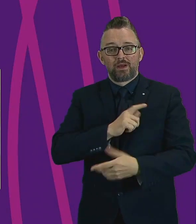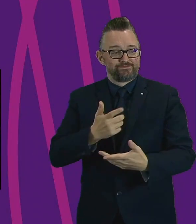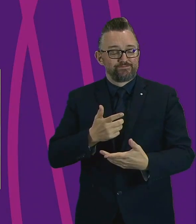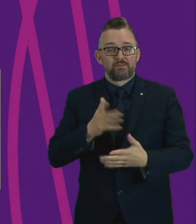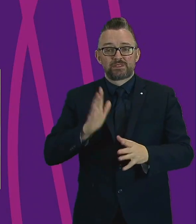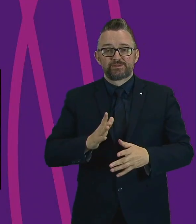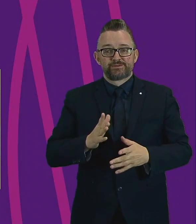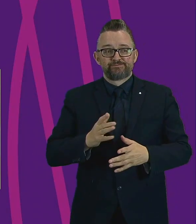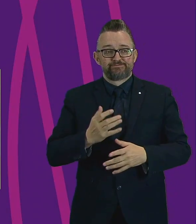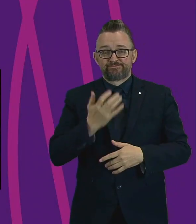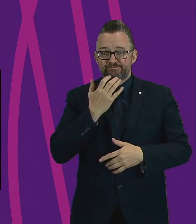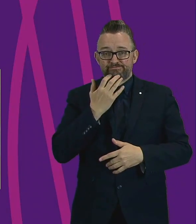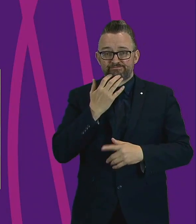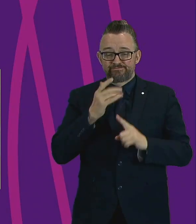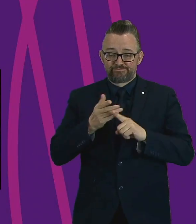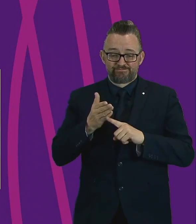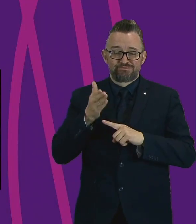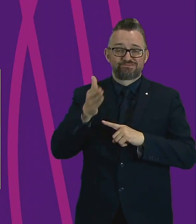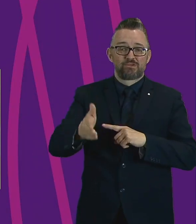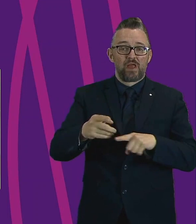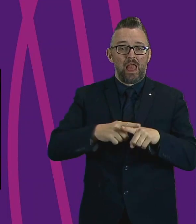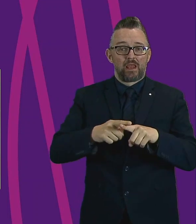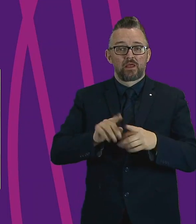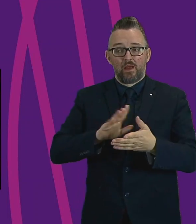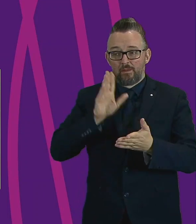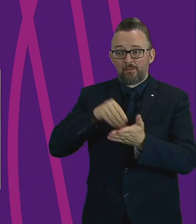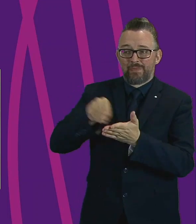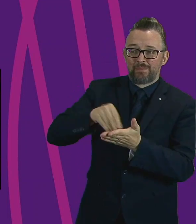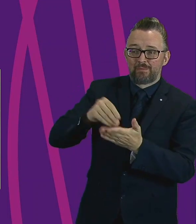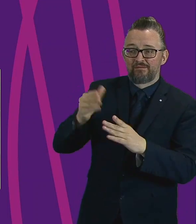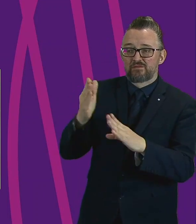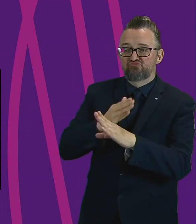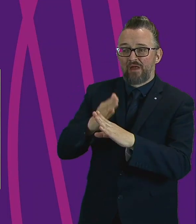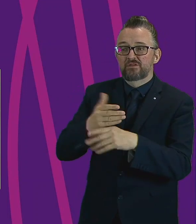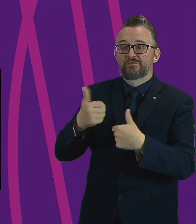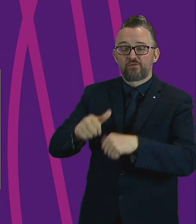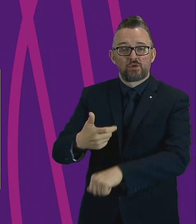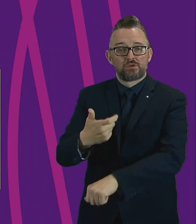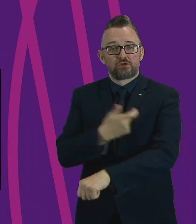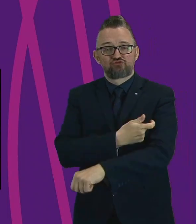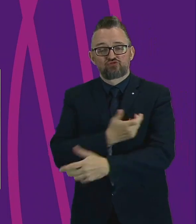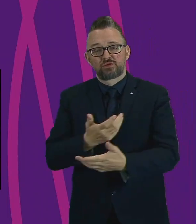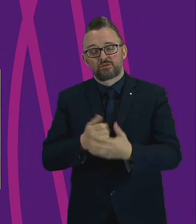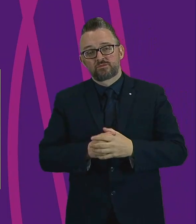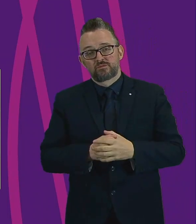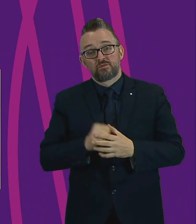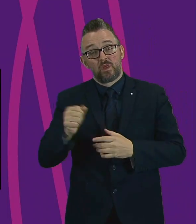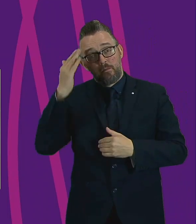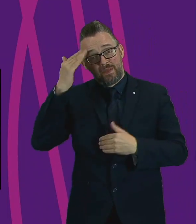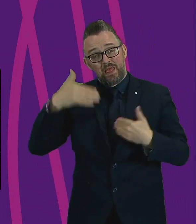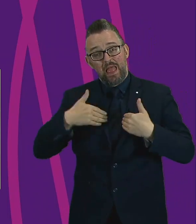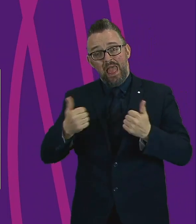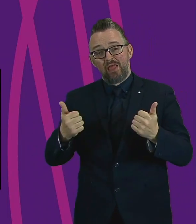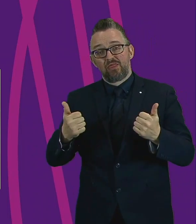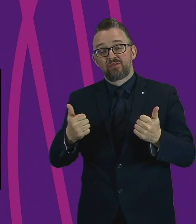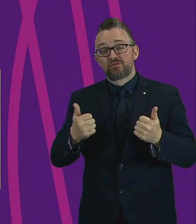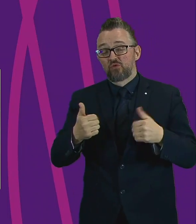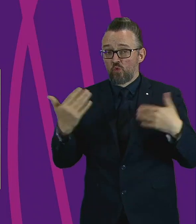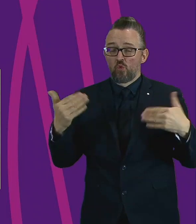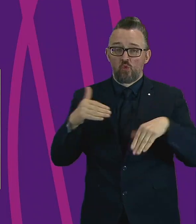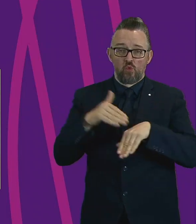manage to travel to England and pay for private treatment to get those injections. The toll on their mental health, I think, is the key part